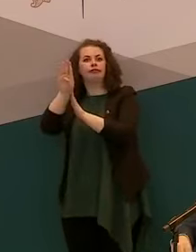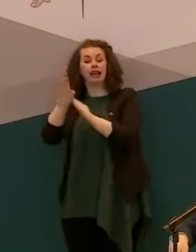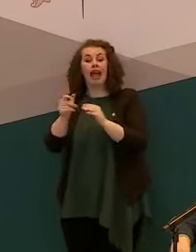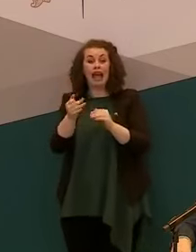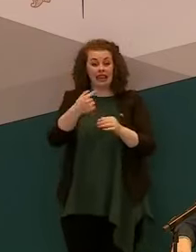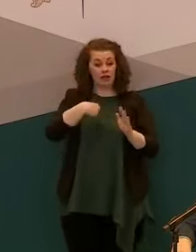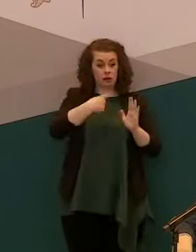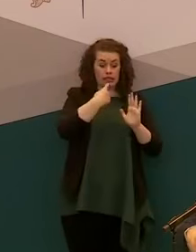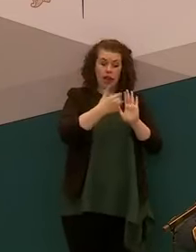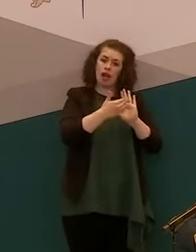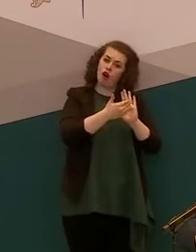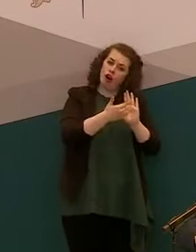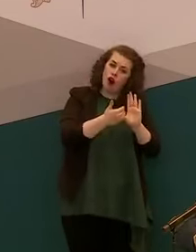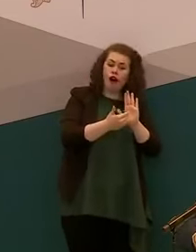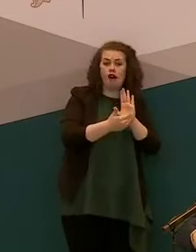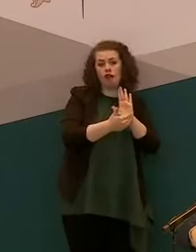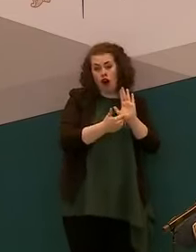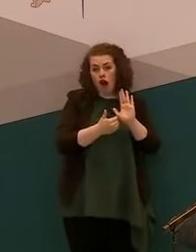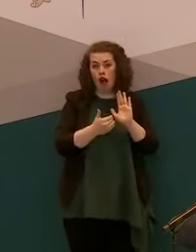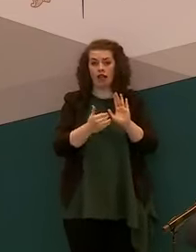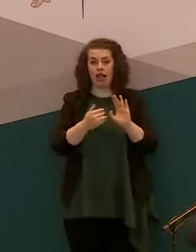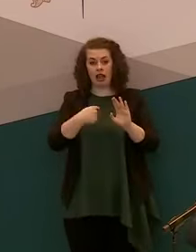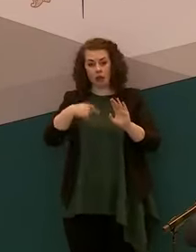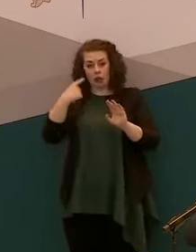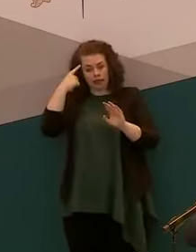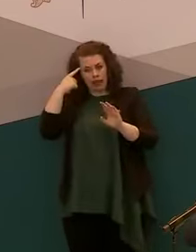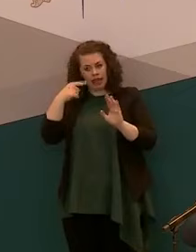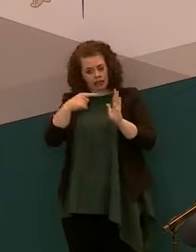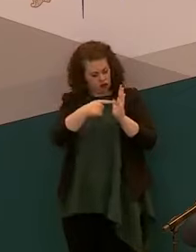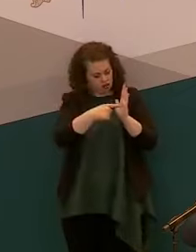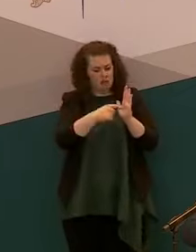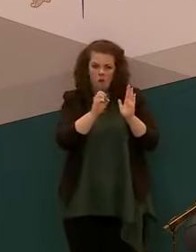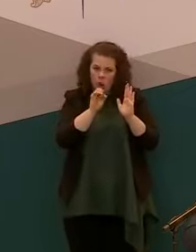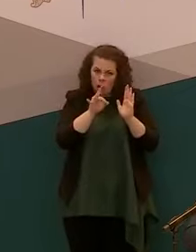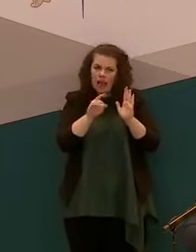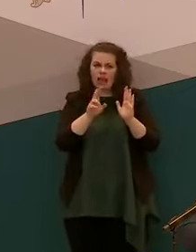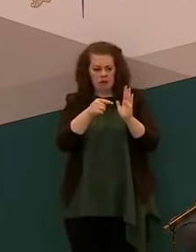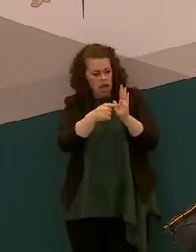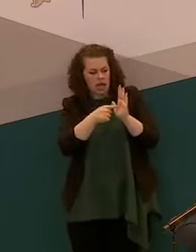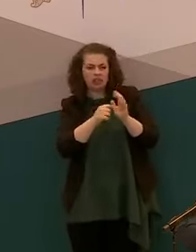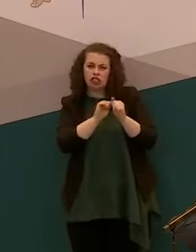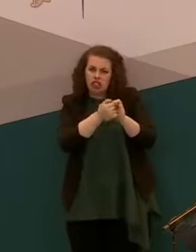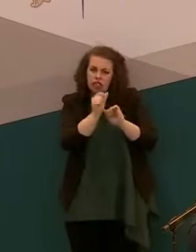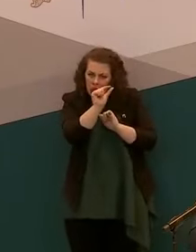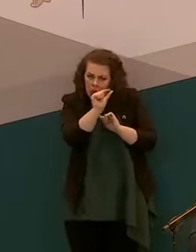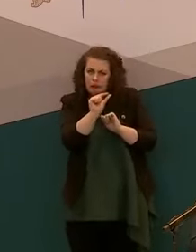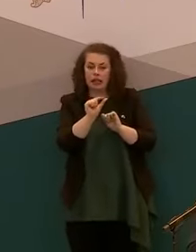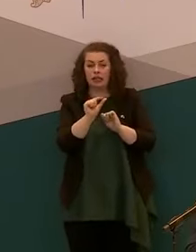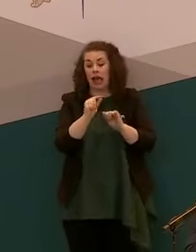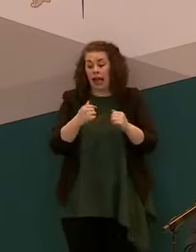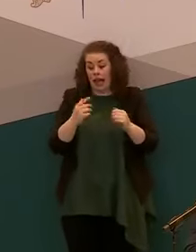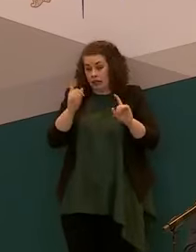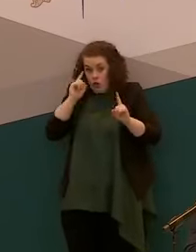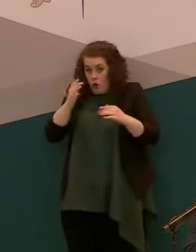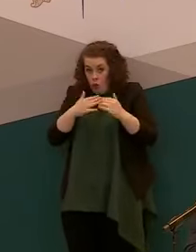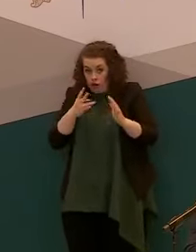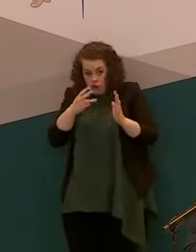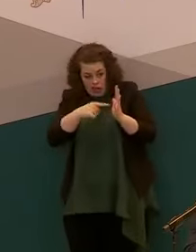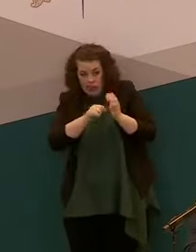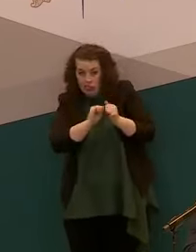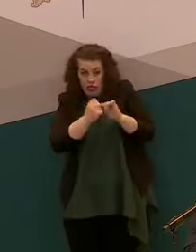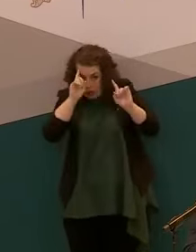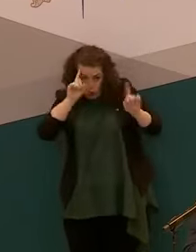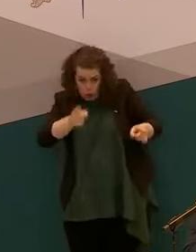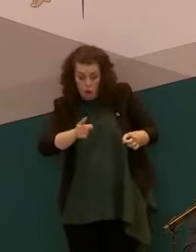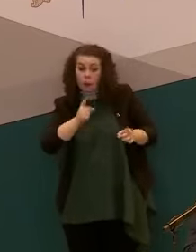and we identify something that we think is appropriate to begin to reintroduce, and I won't predict what that might be, but if